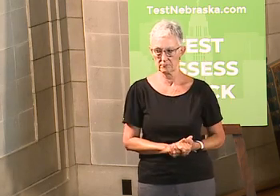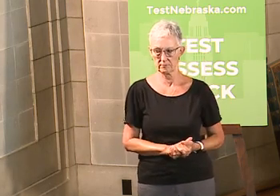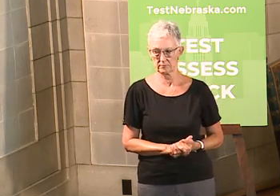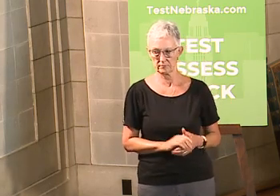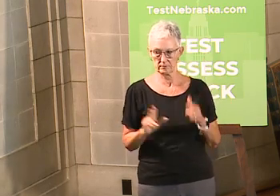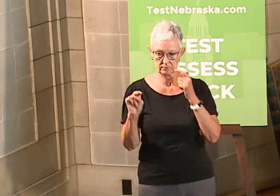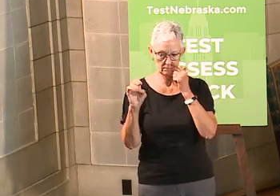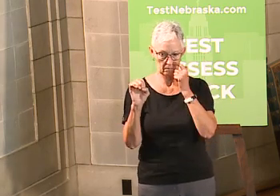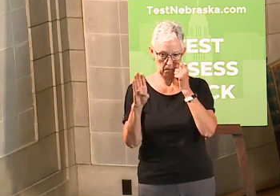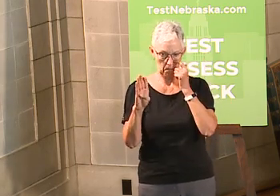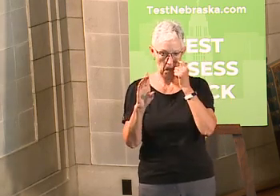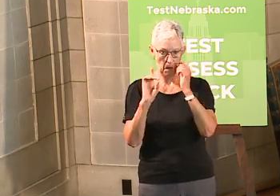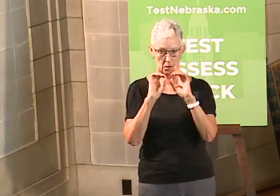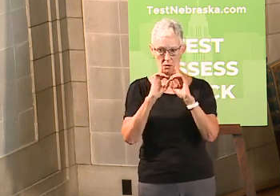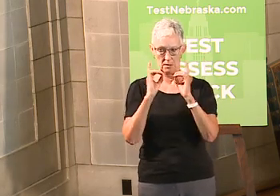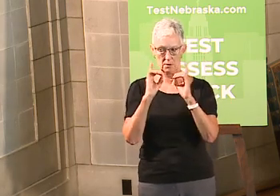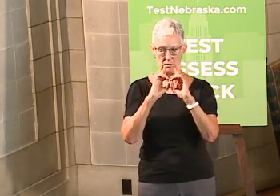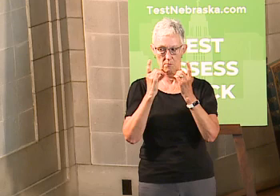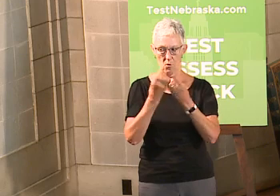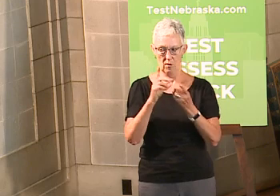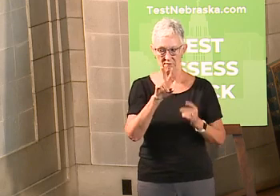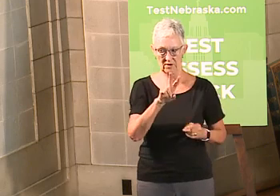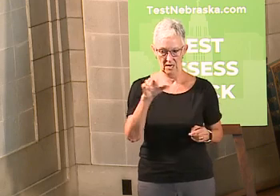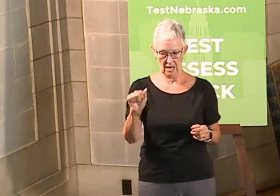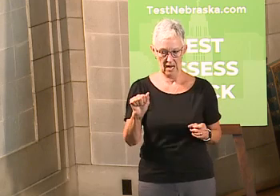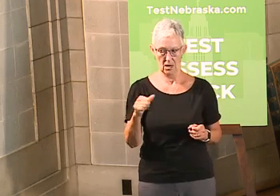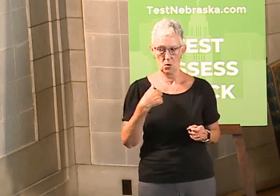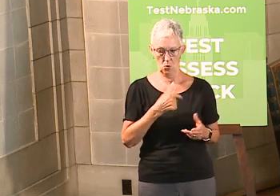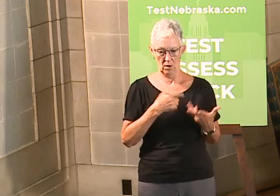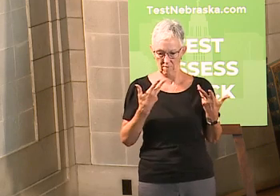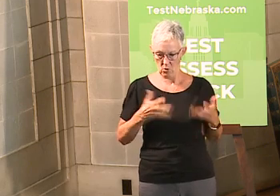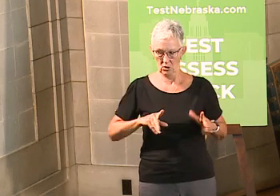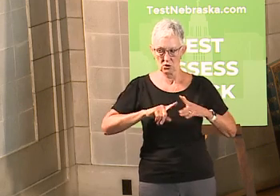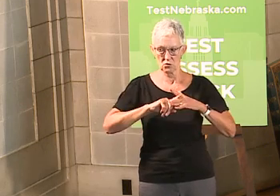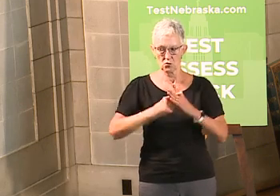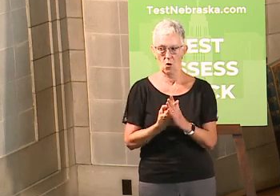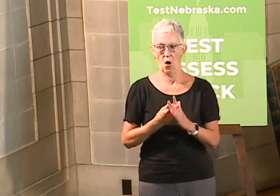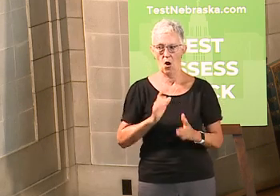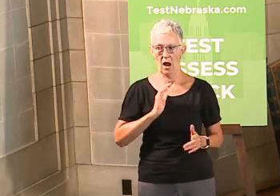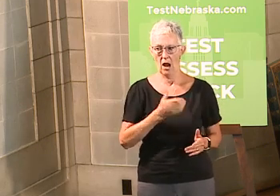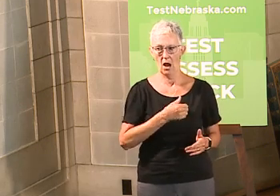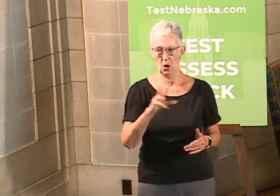of Veterans Affairs, we've already launched a new webpage on our website,